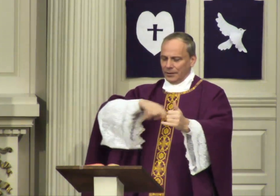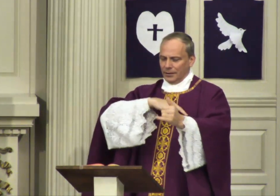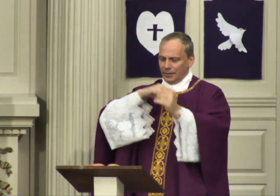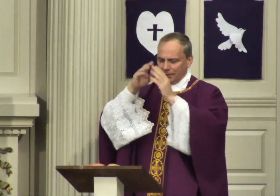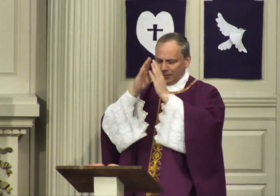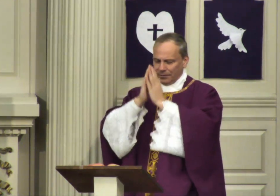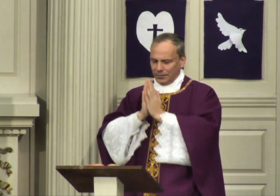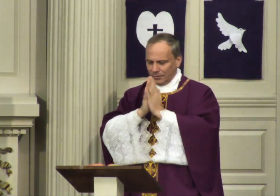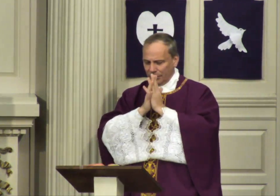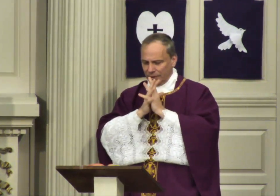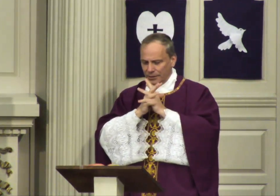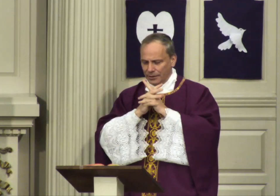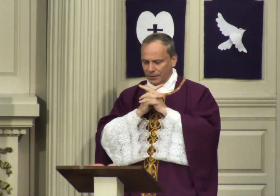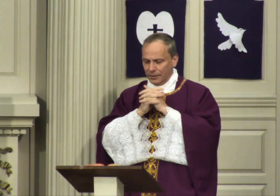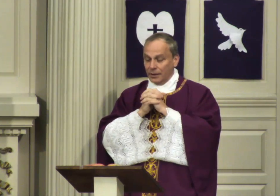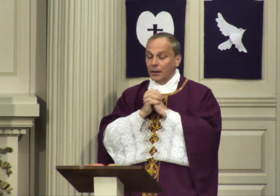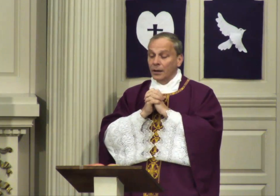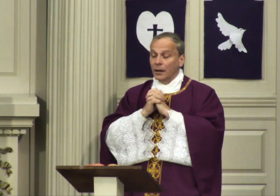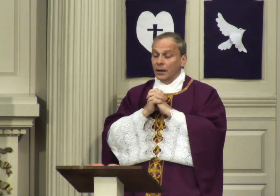Let us pray.